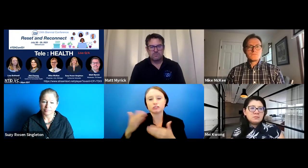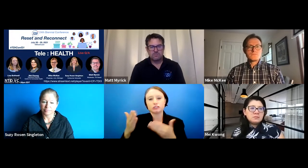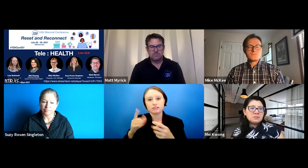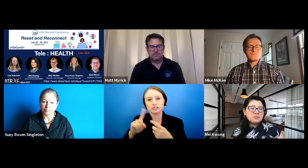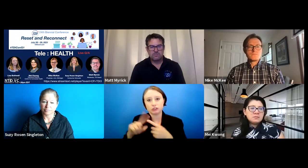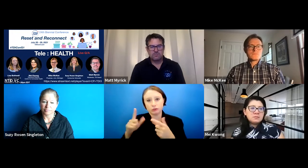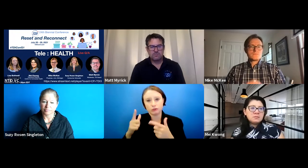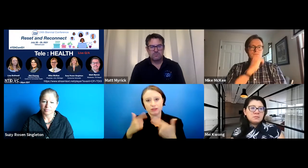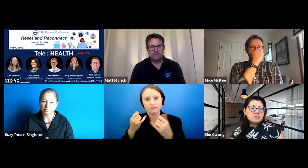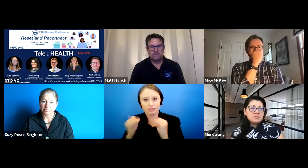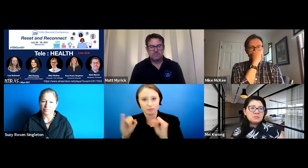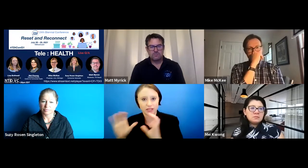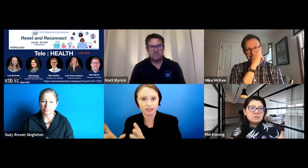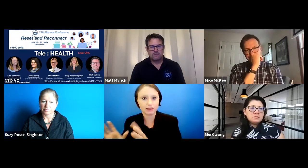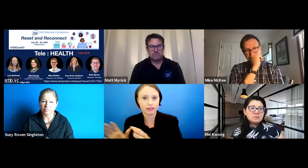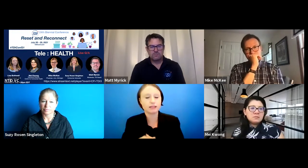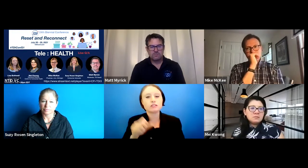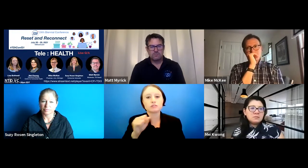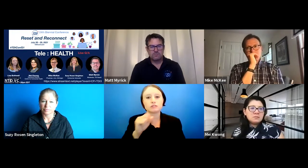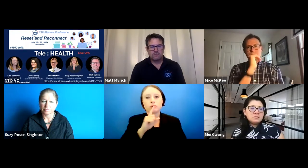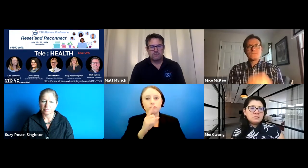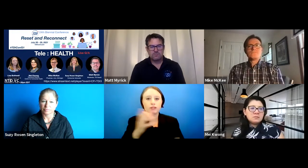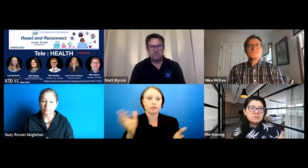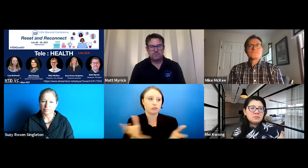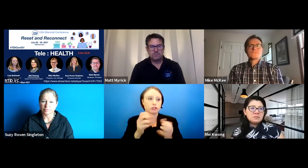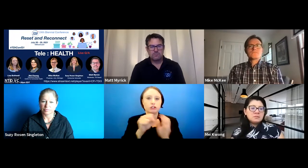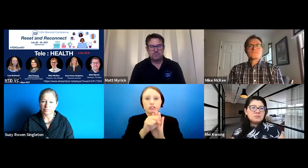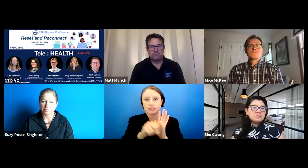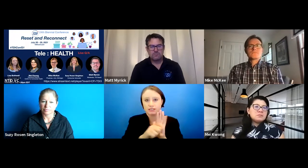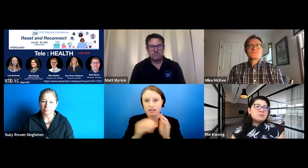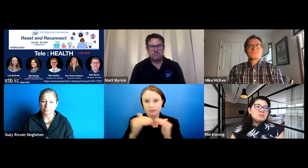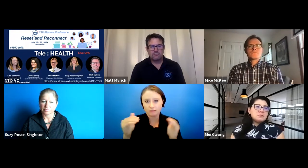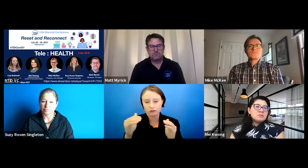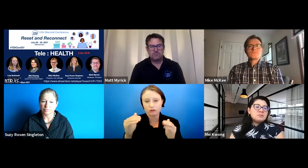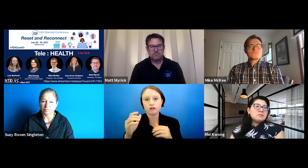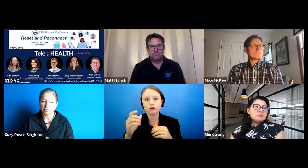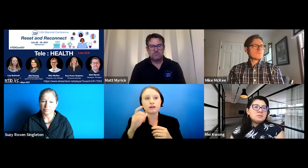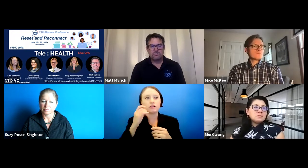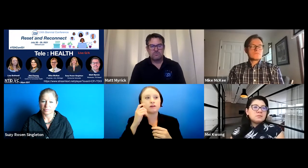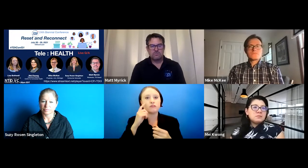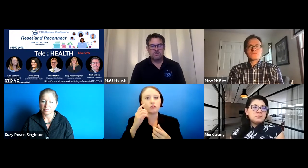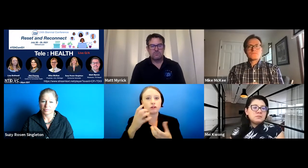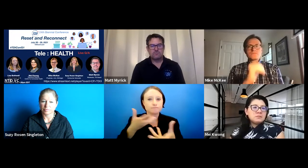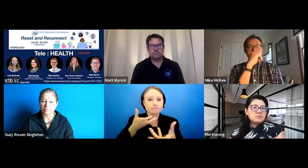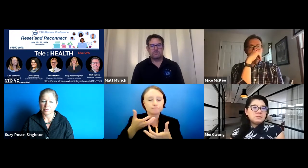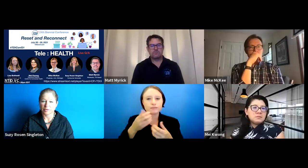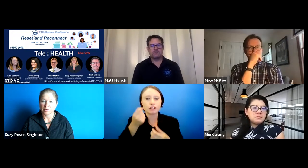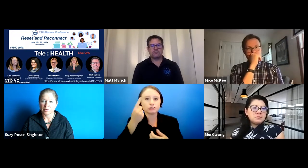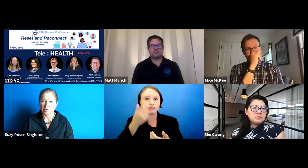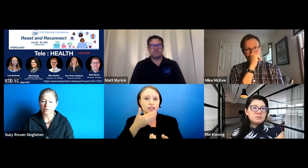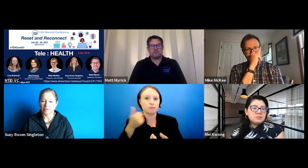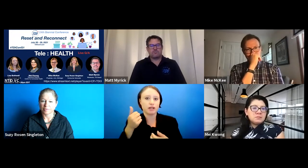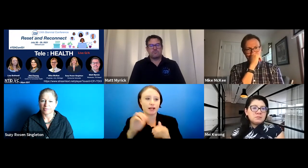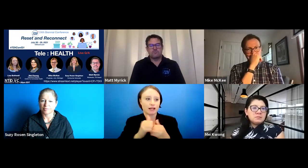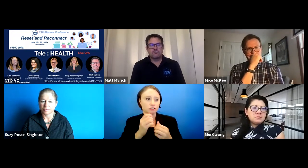Also, really, they want to ensure that people in the community have services they need to live independently, and on the state level or